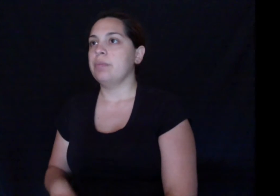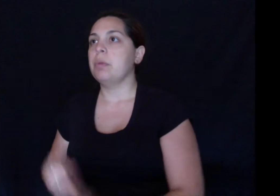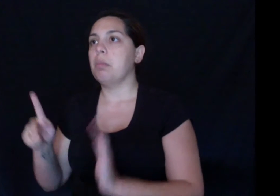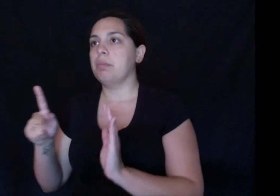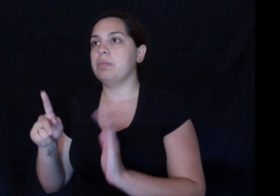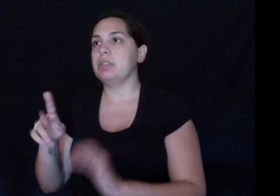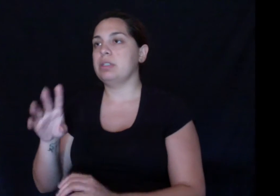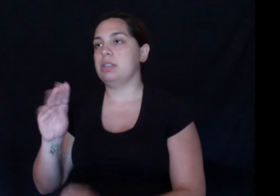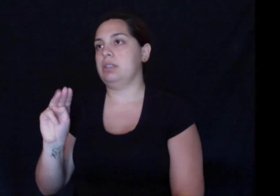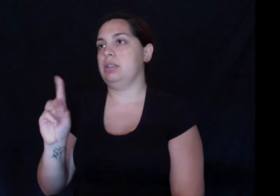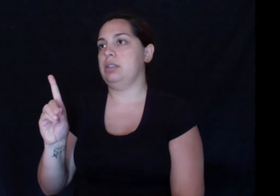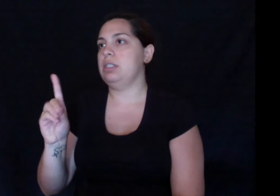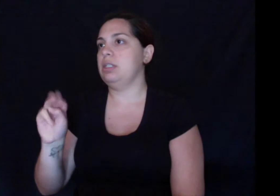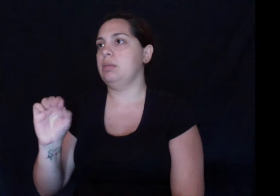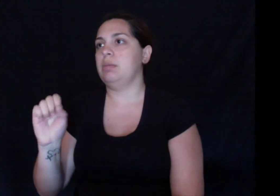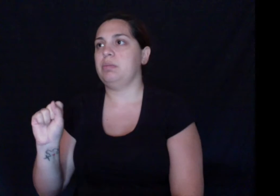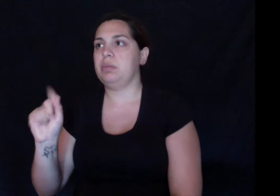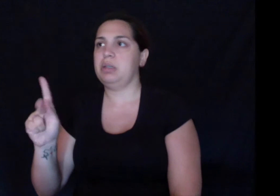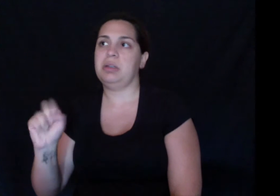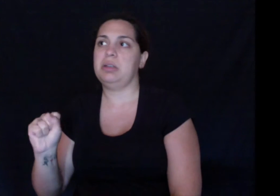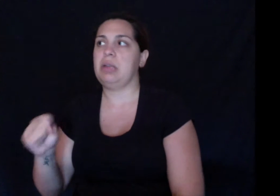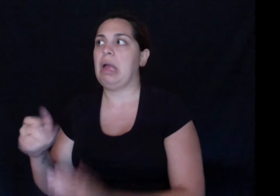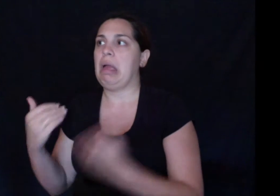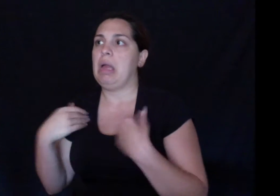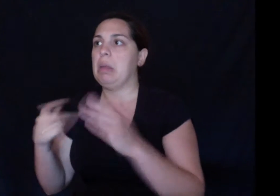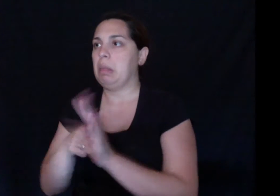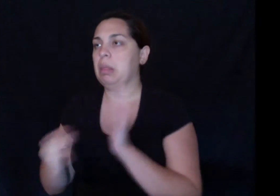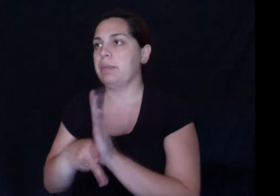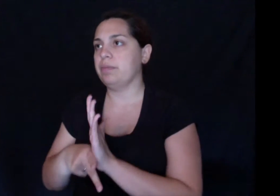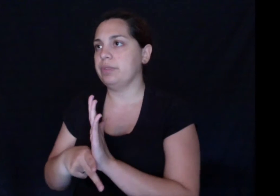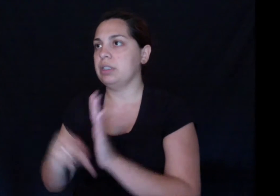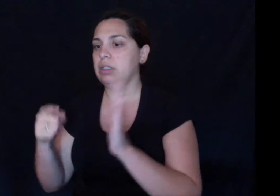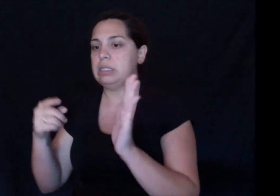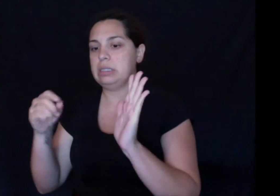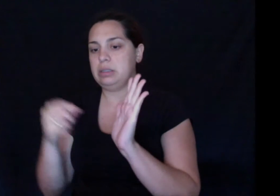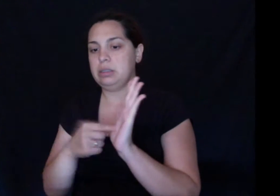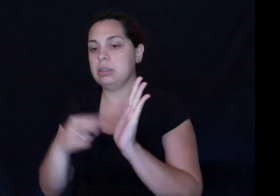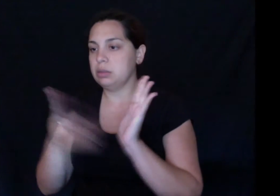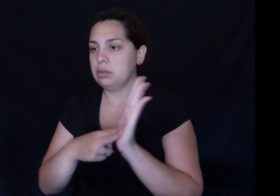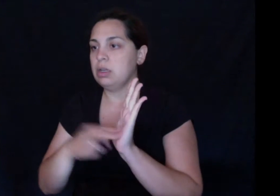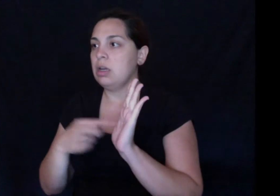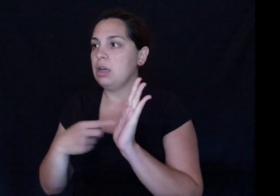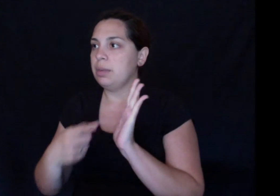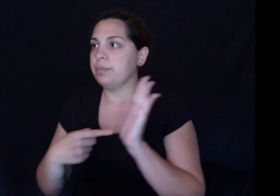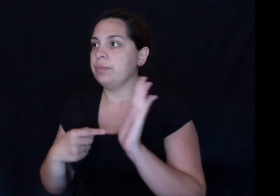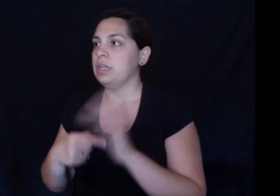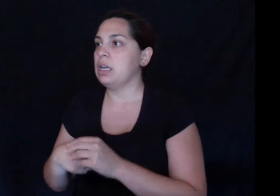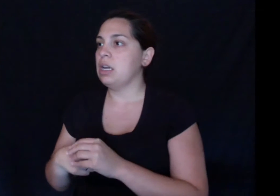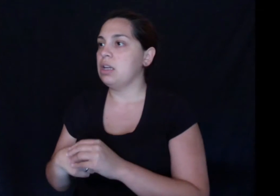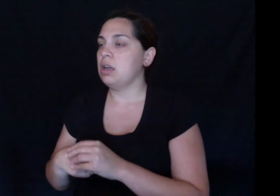The whole part of me just being able to help somebody that really needed it, that's